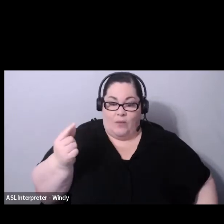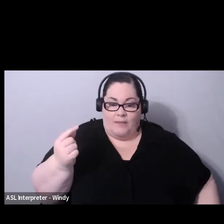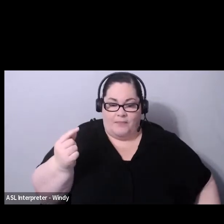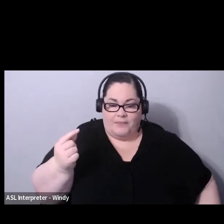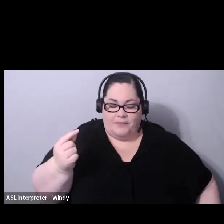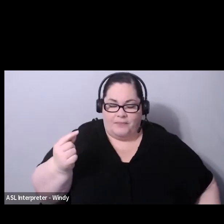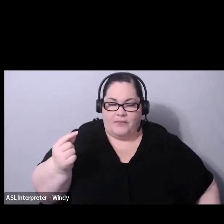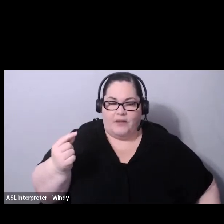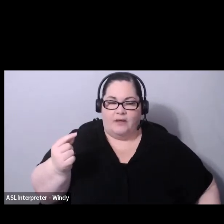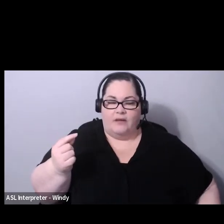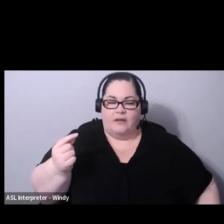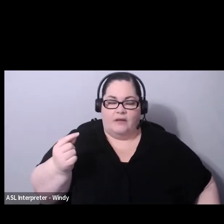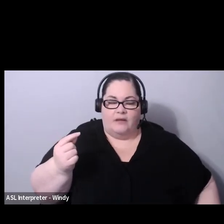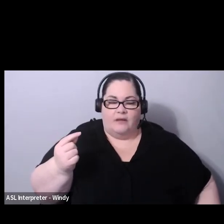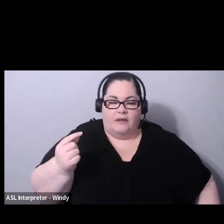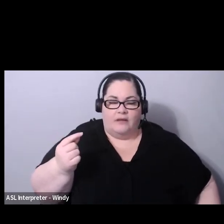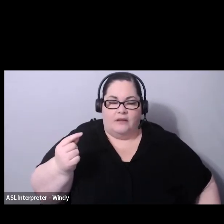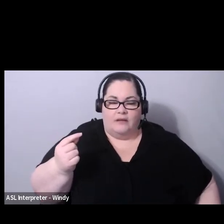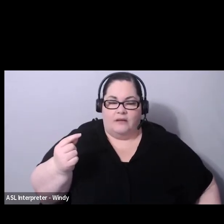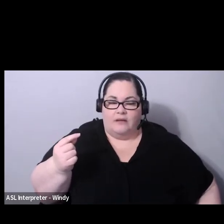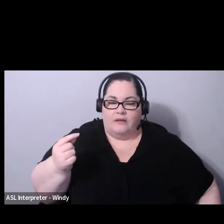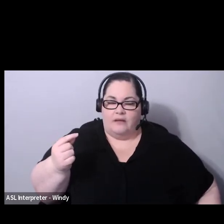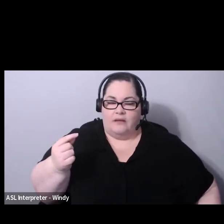allowing a prescription for